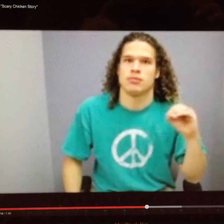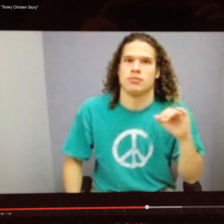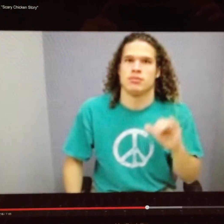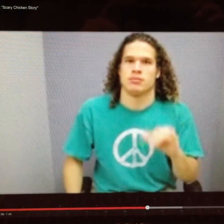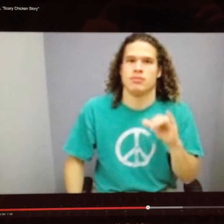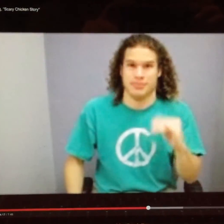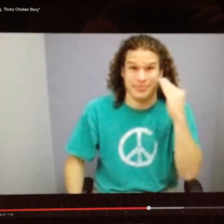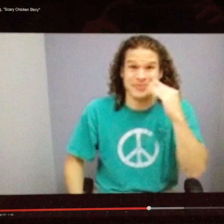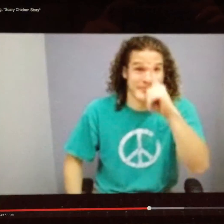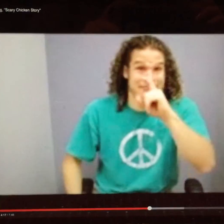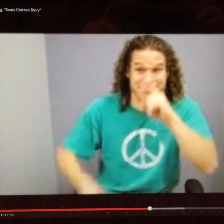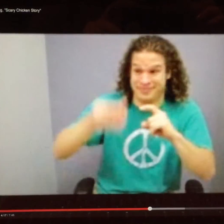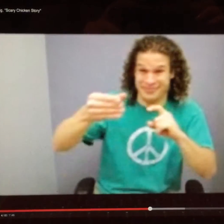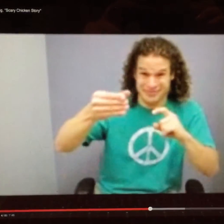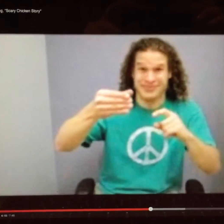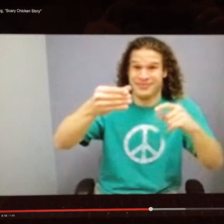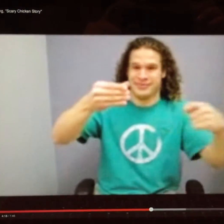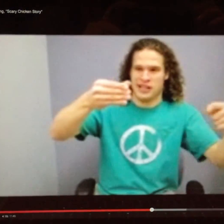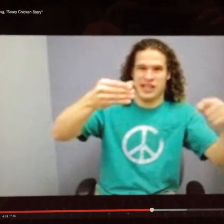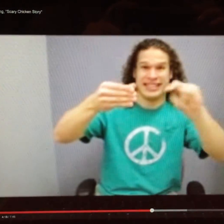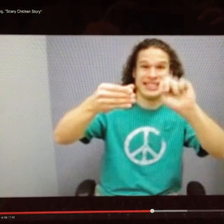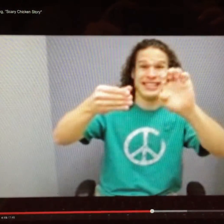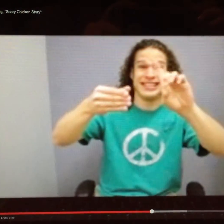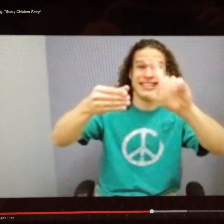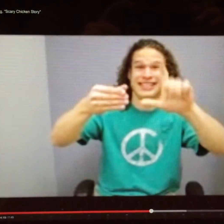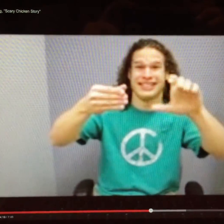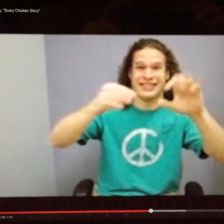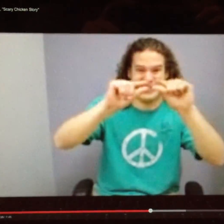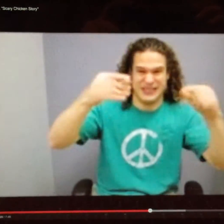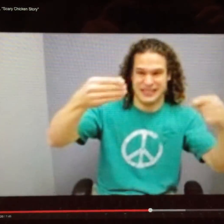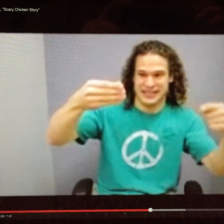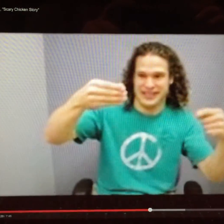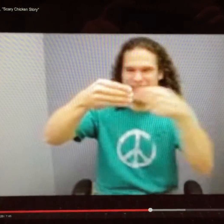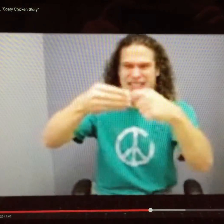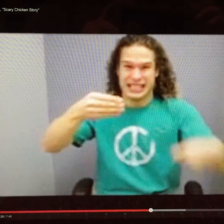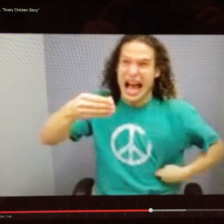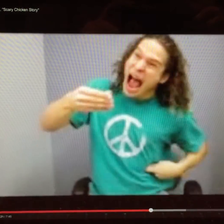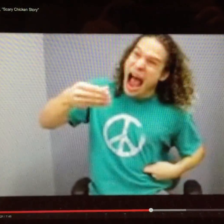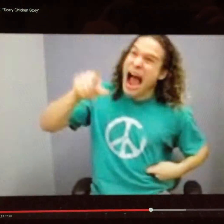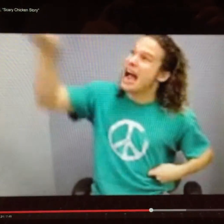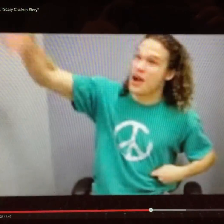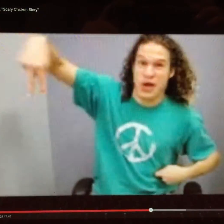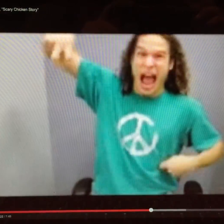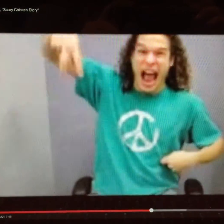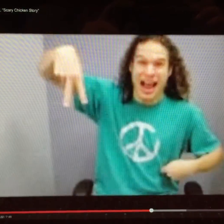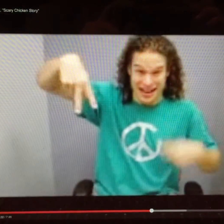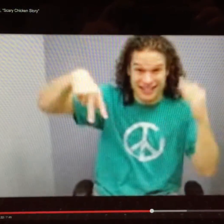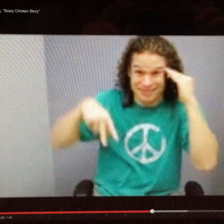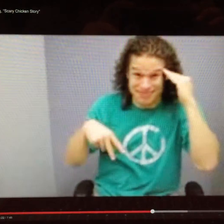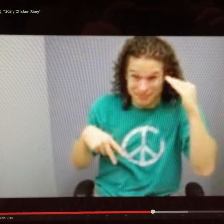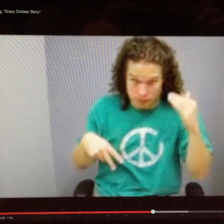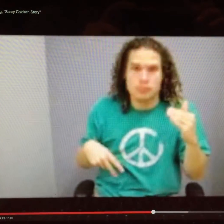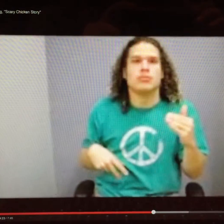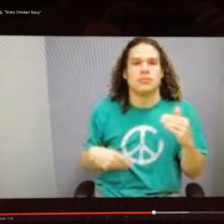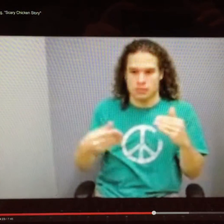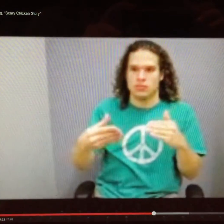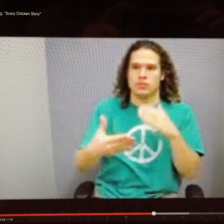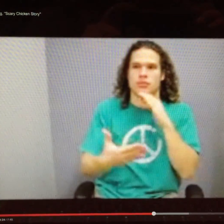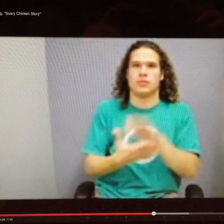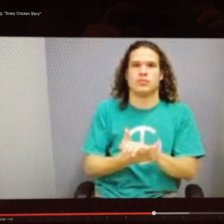But she found some interesting things about voodoo. There was a doll that, voodoo, you stick a pin